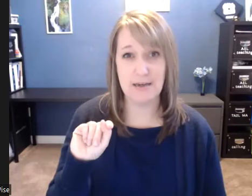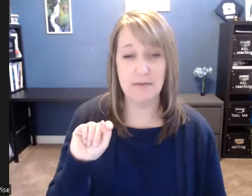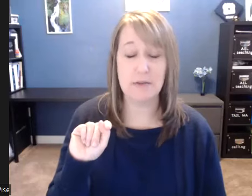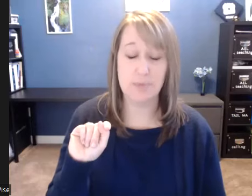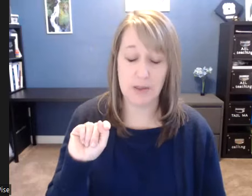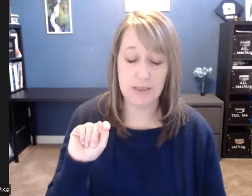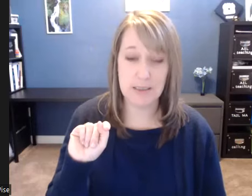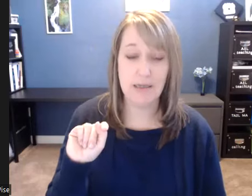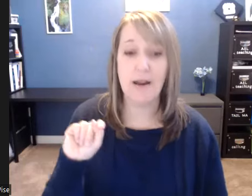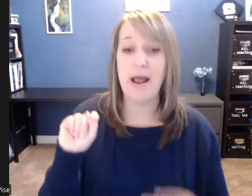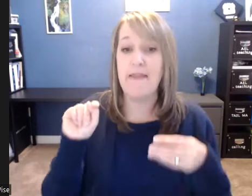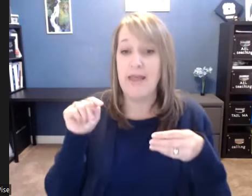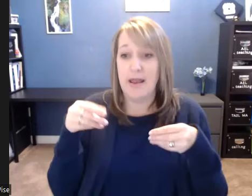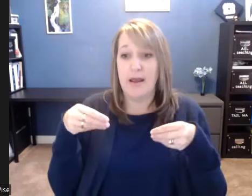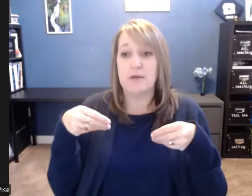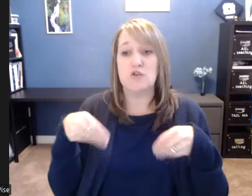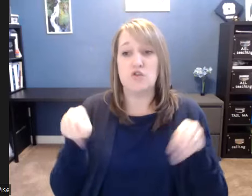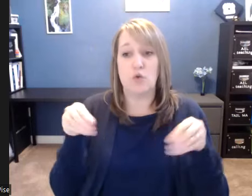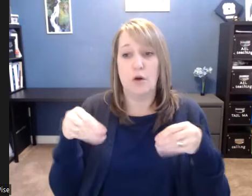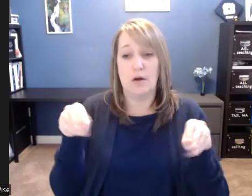DEPT for department, and then store.